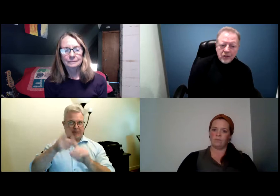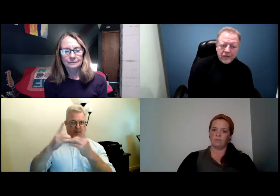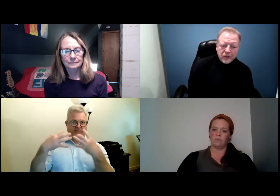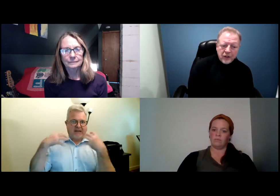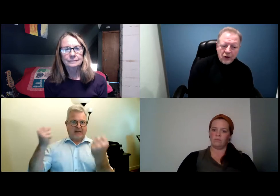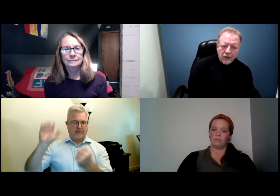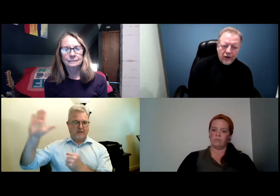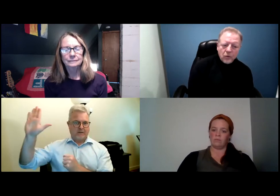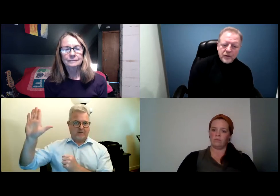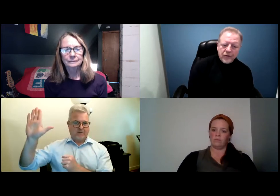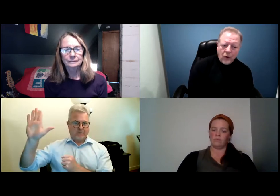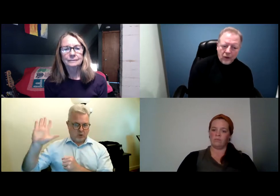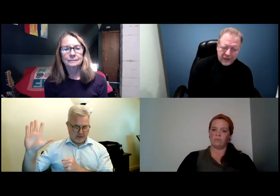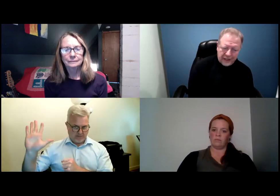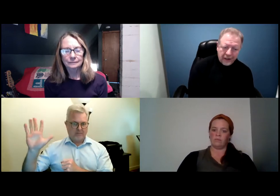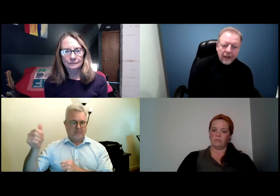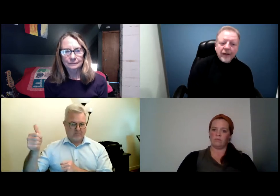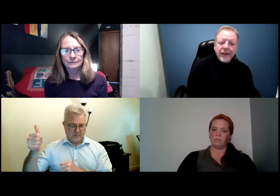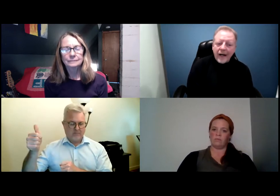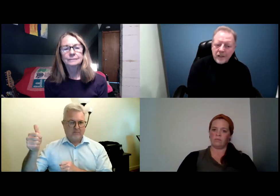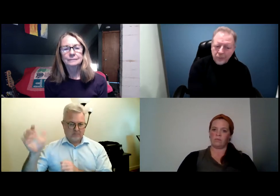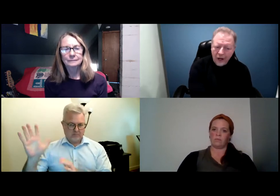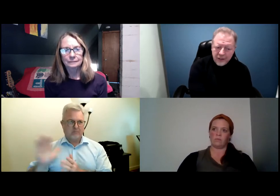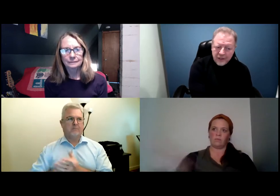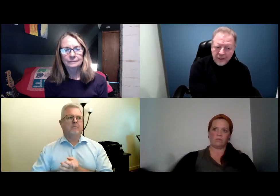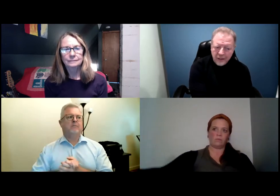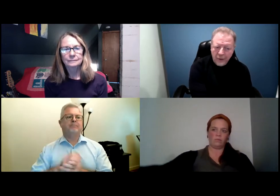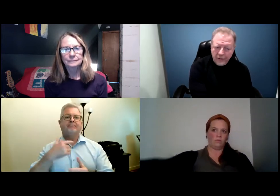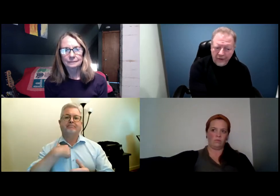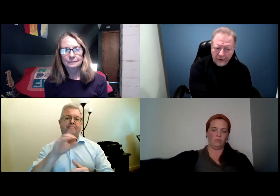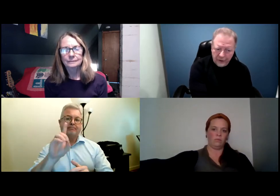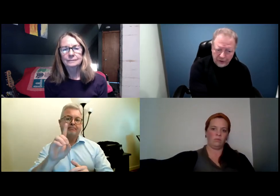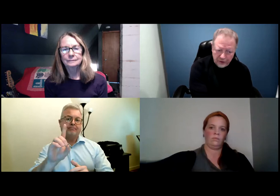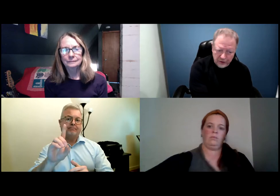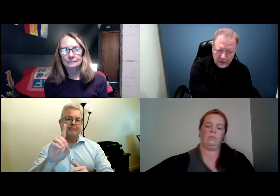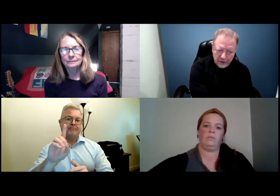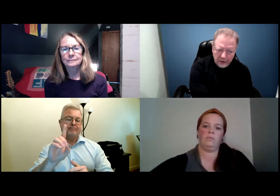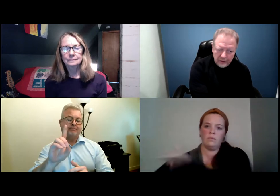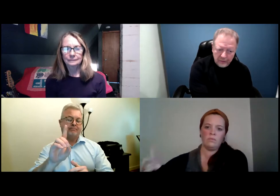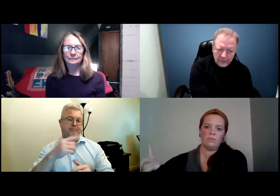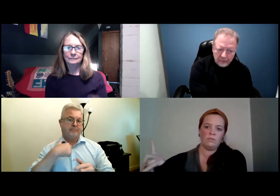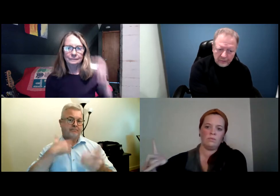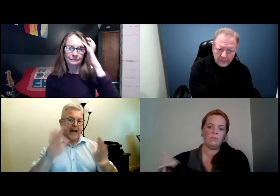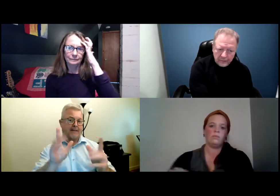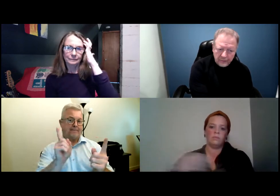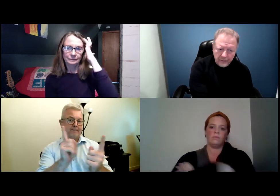those individuals that are notified will self-quarantine. That is the process that the Department of Health uses.